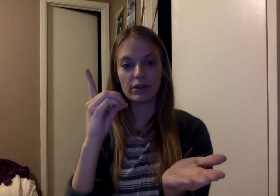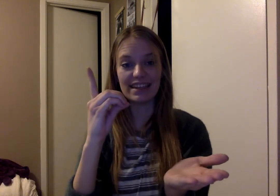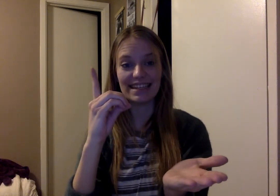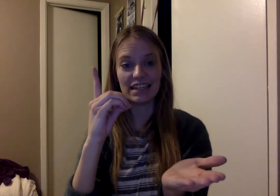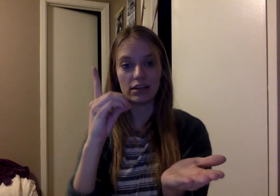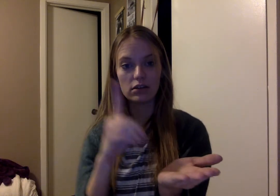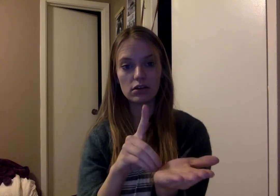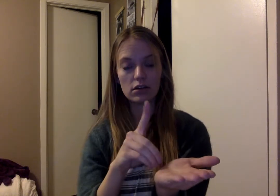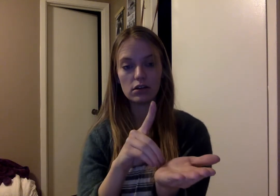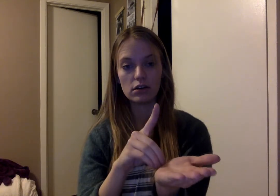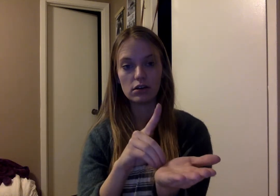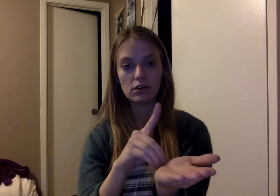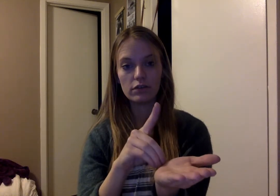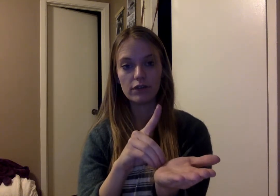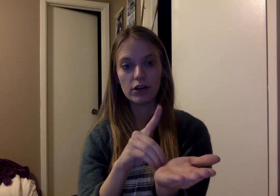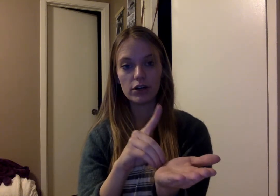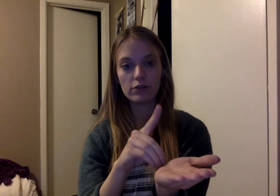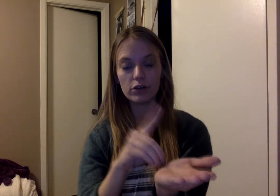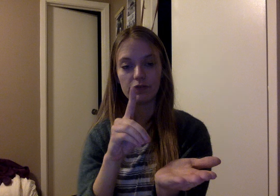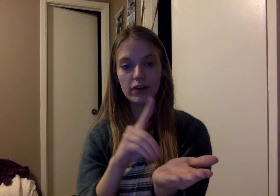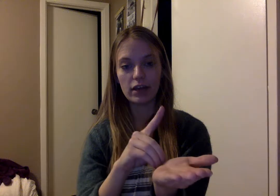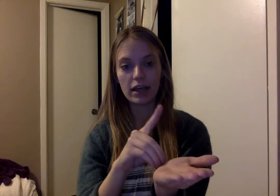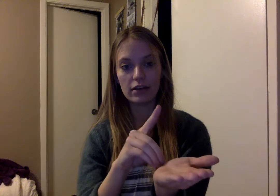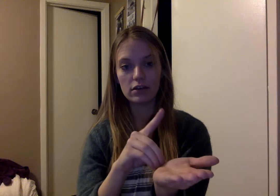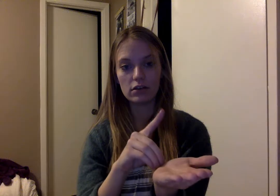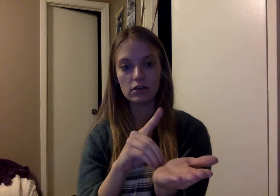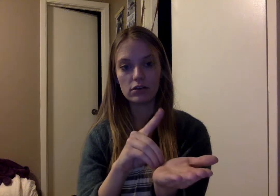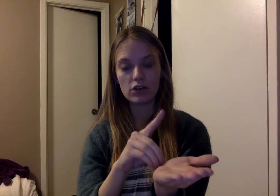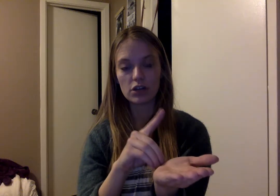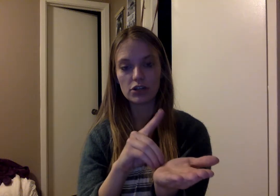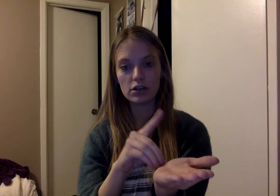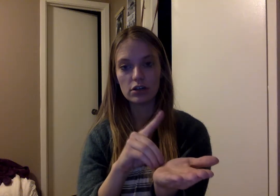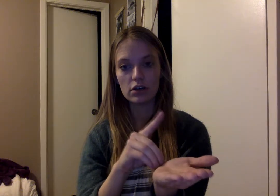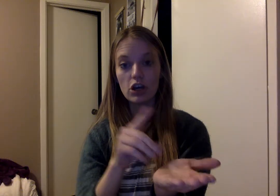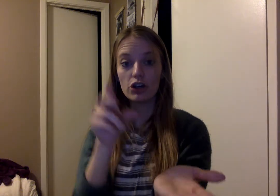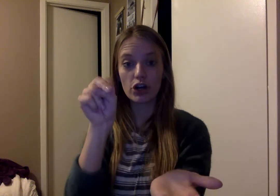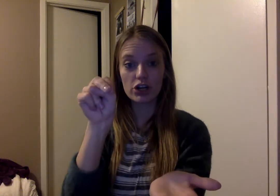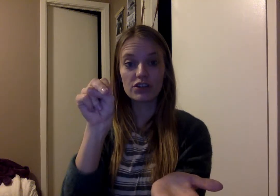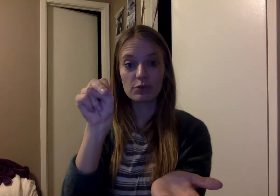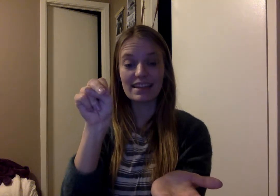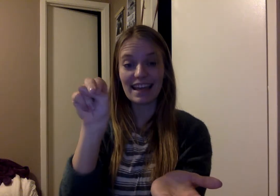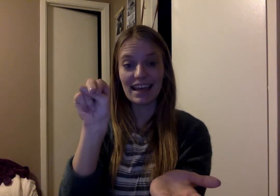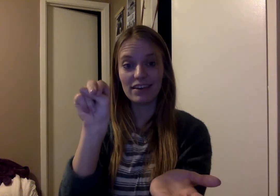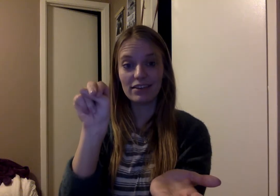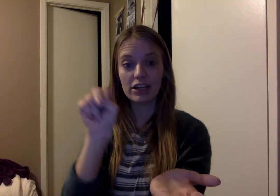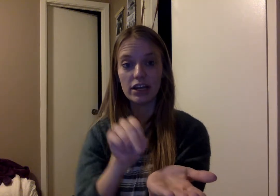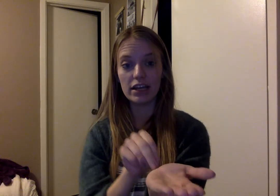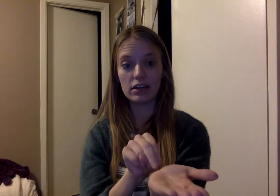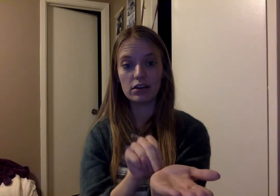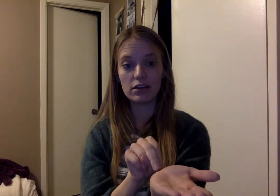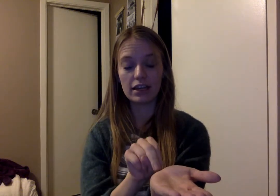the D finger or a hand. Doctor. Nurse is with an N, letter N, like